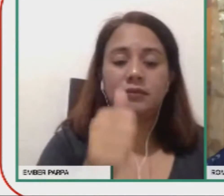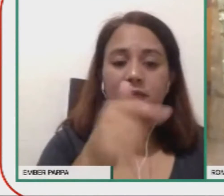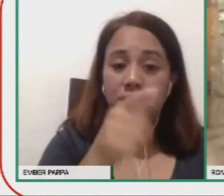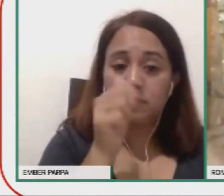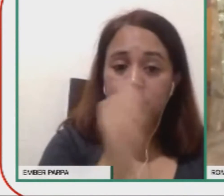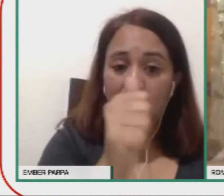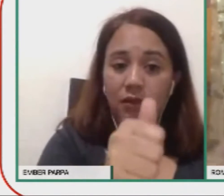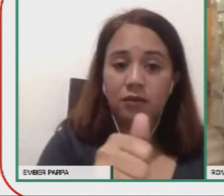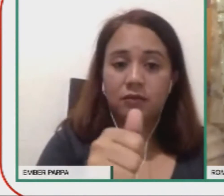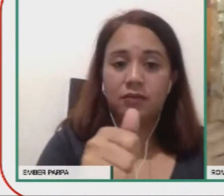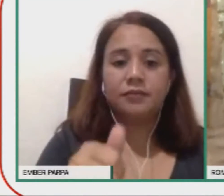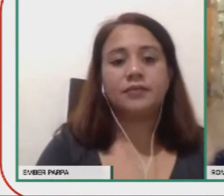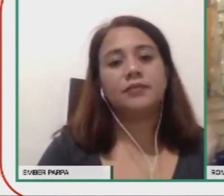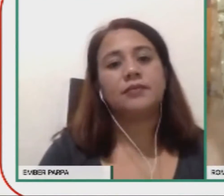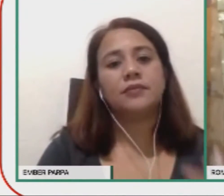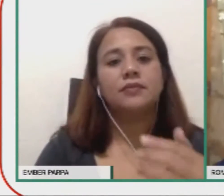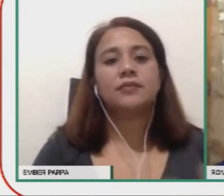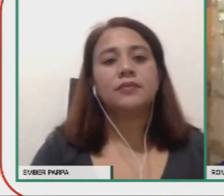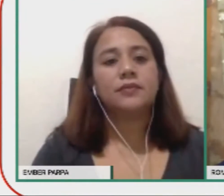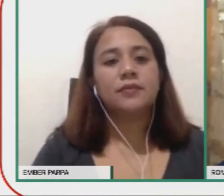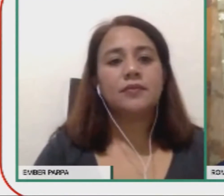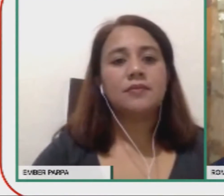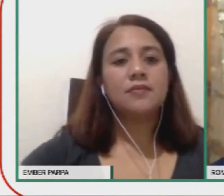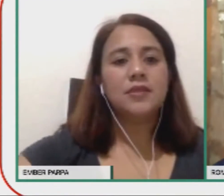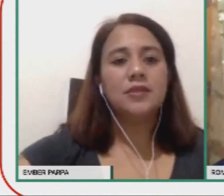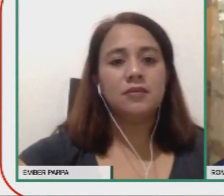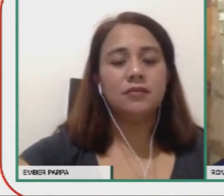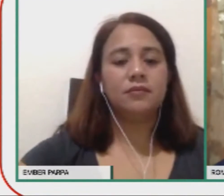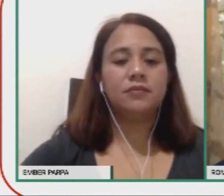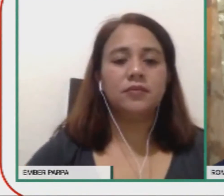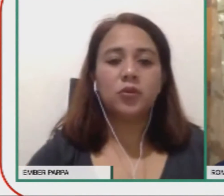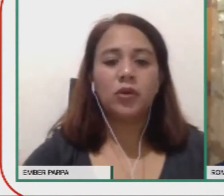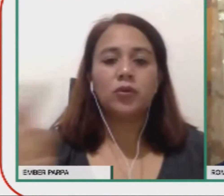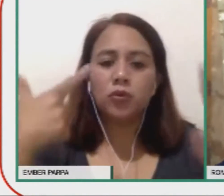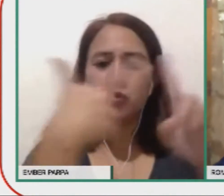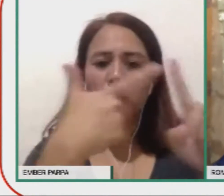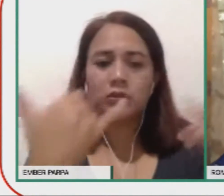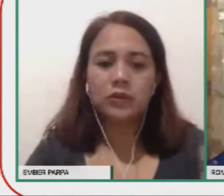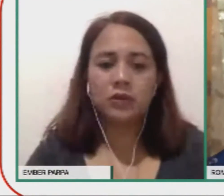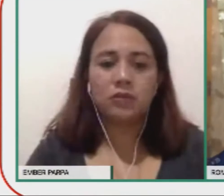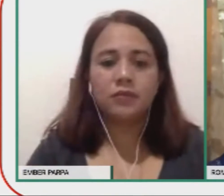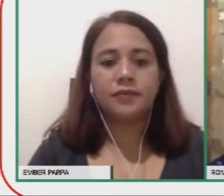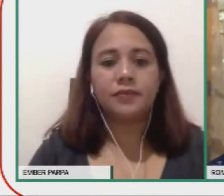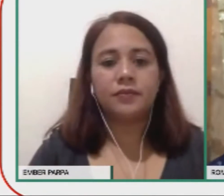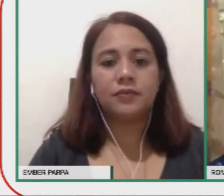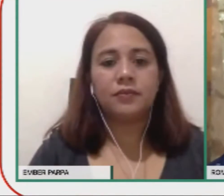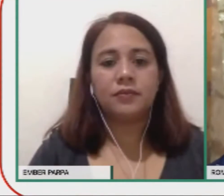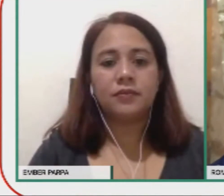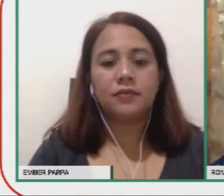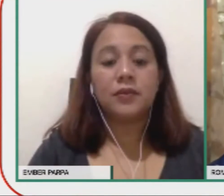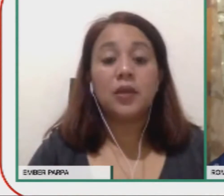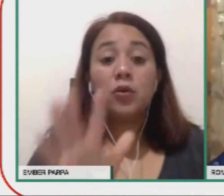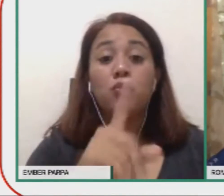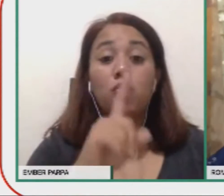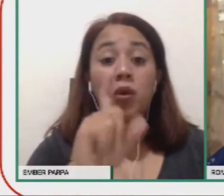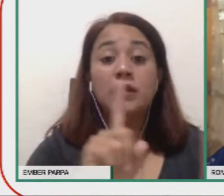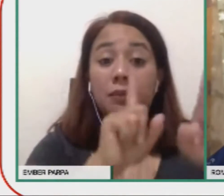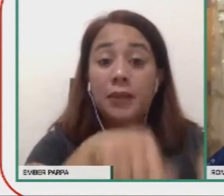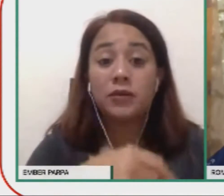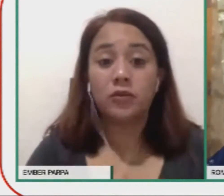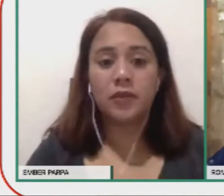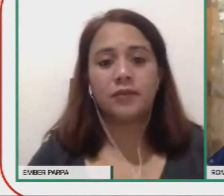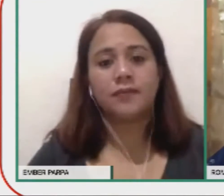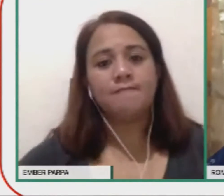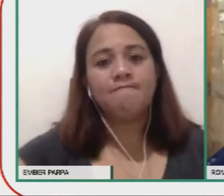Because what are your goals now? Okay, what are your goals now? And her immediate reply to me